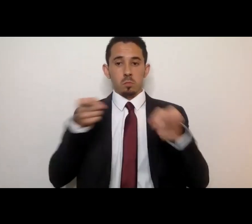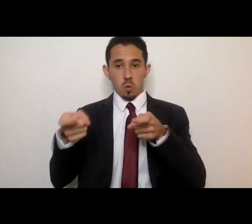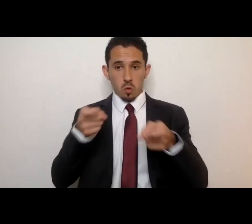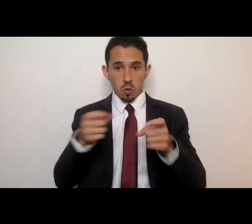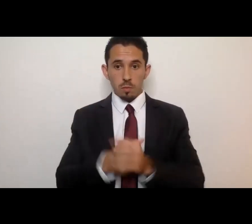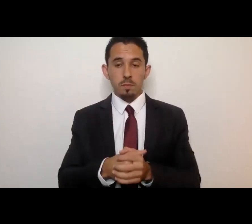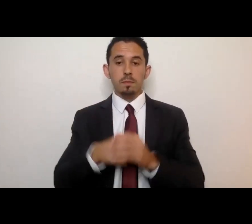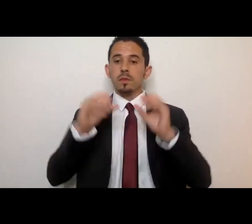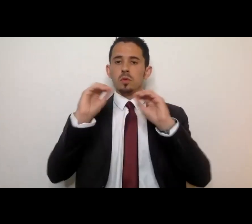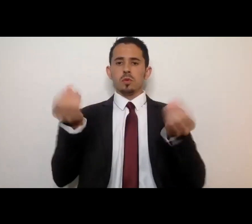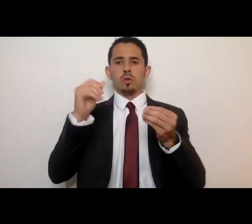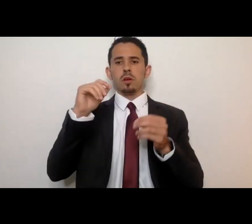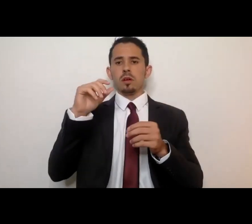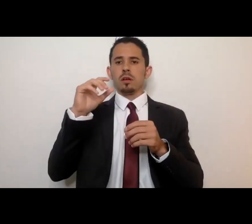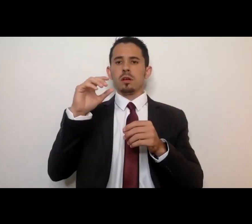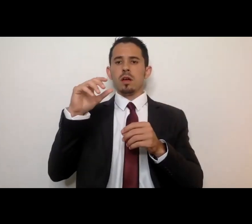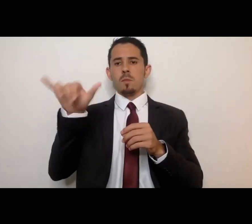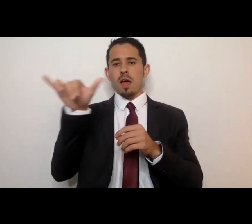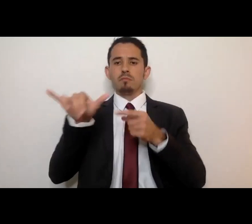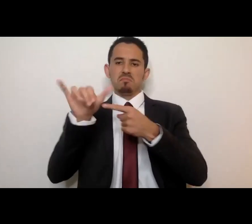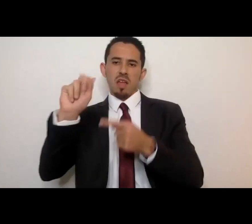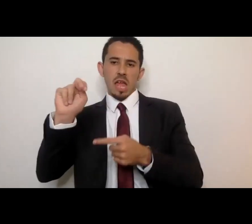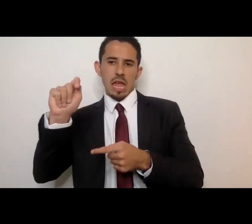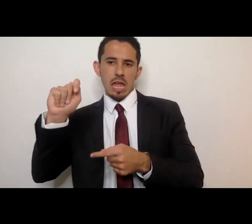The first cycle is the control.